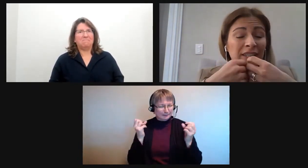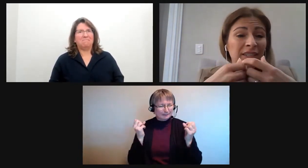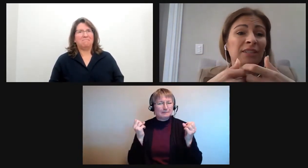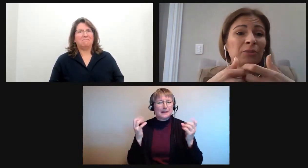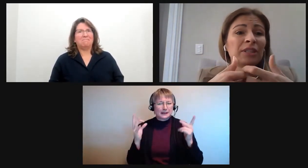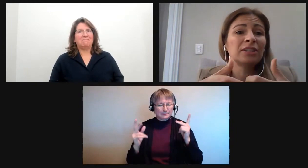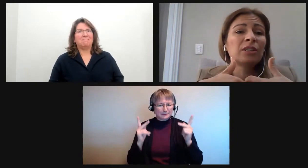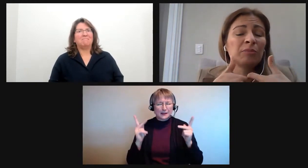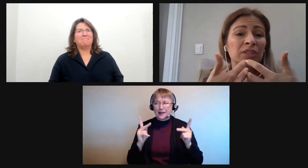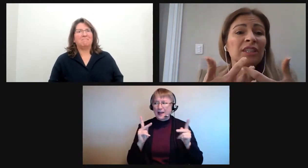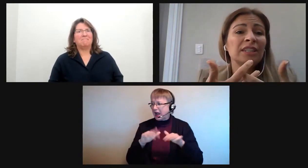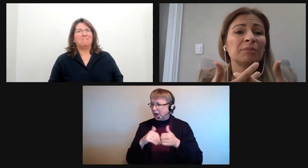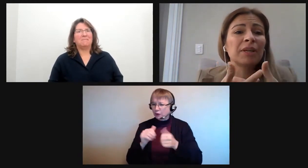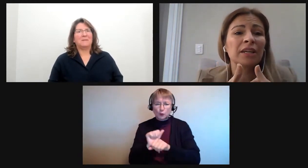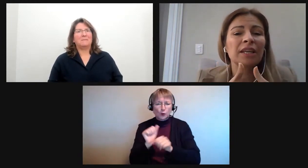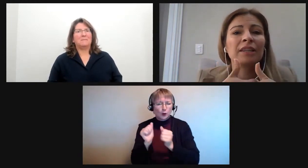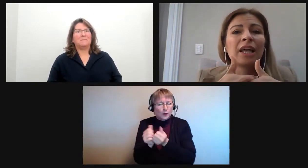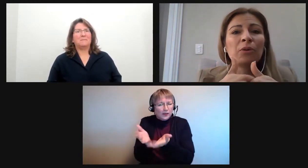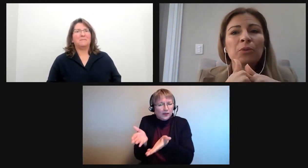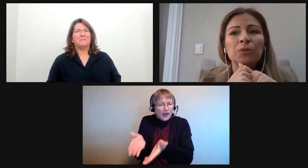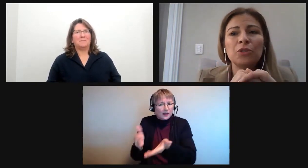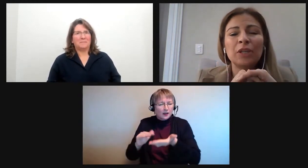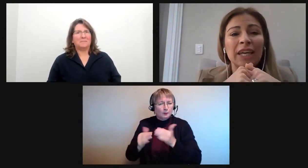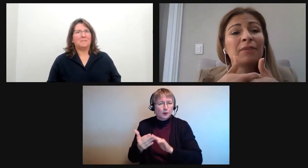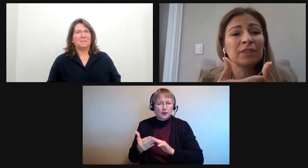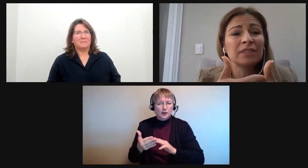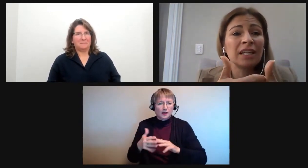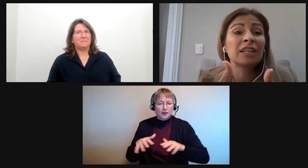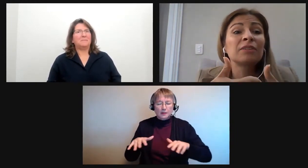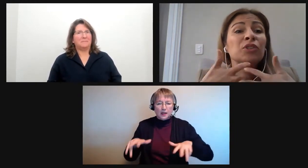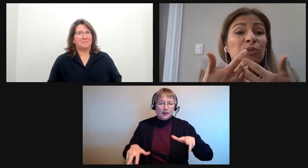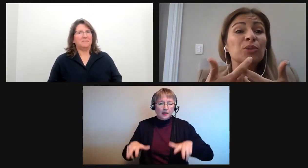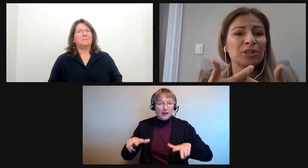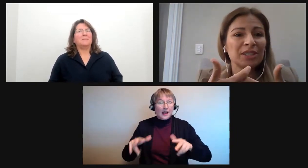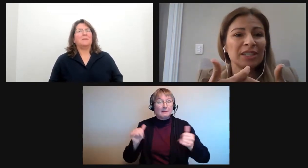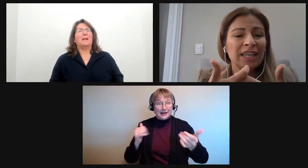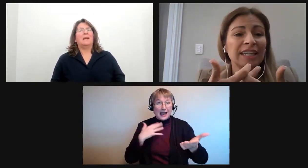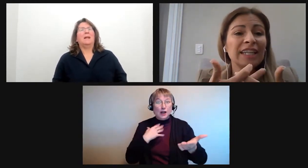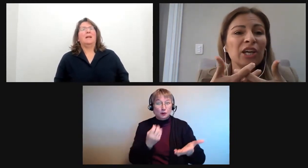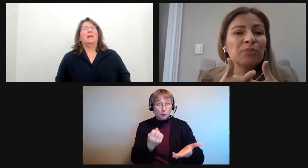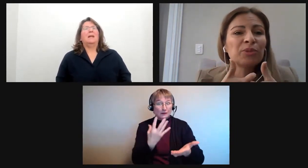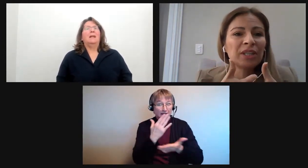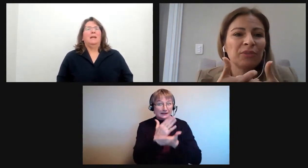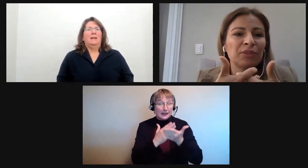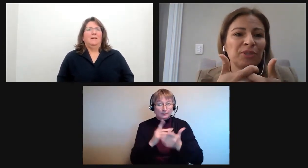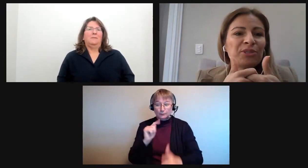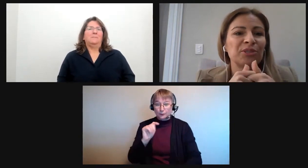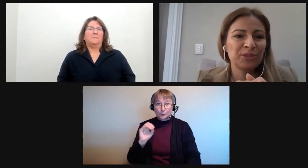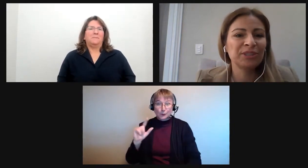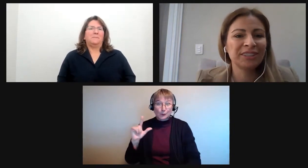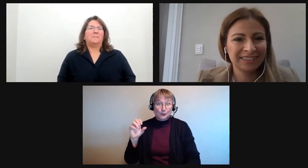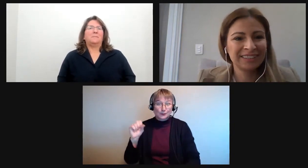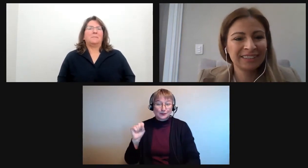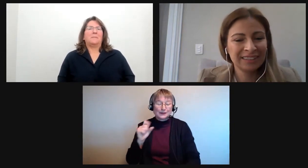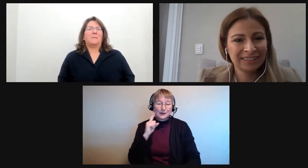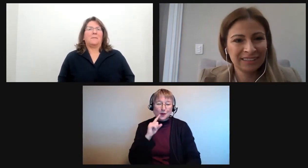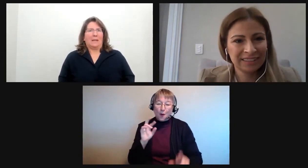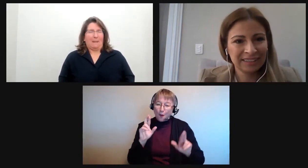in working with these communities, but now you gave us a lot of tools. And I hope to hear from you